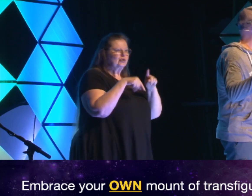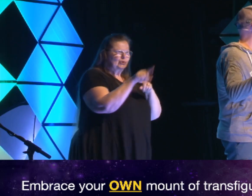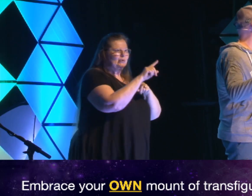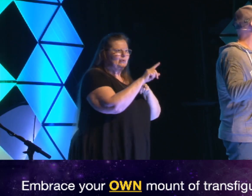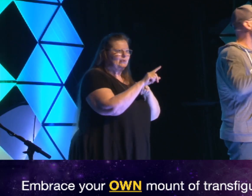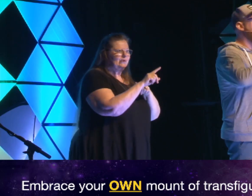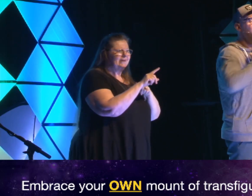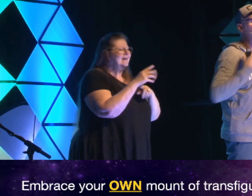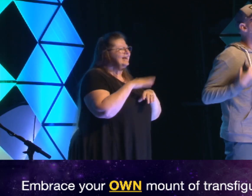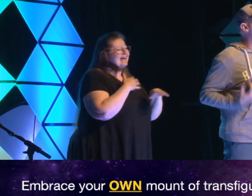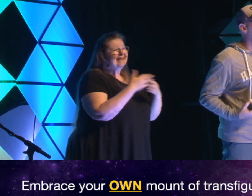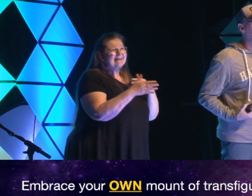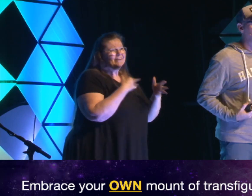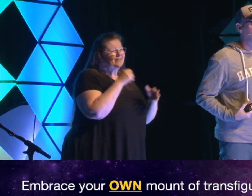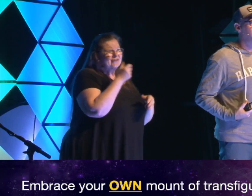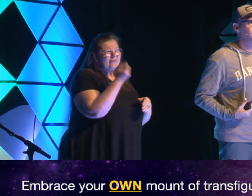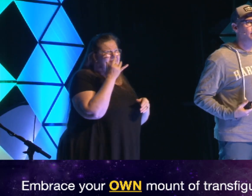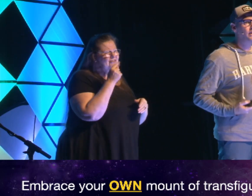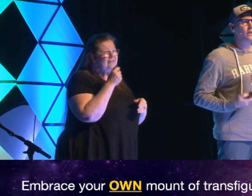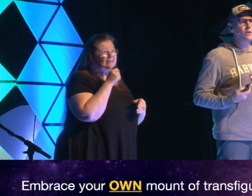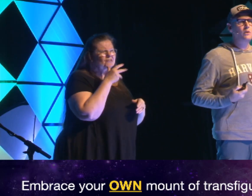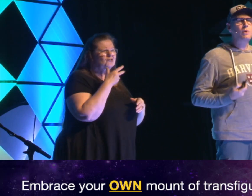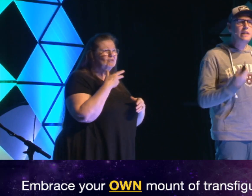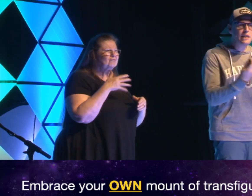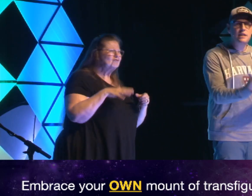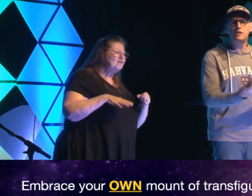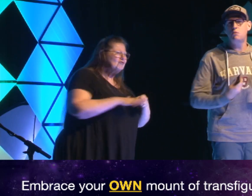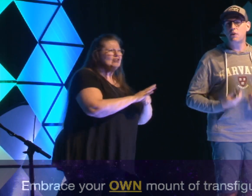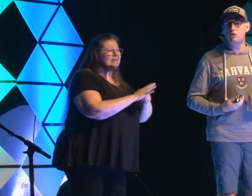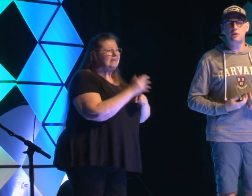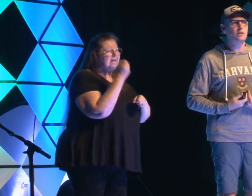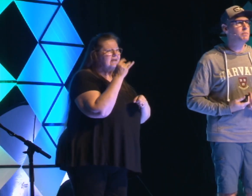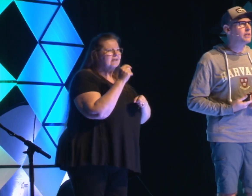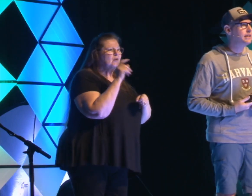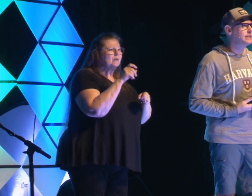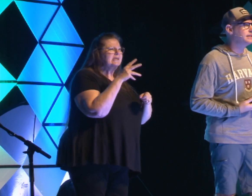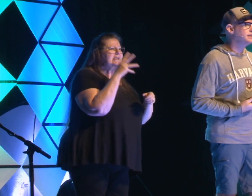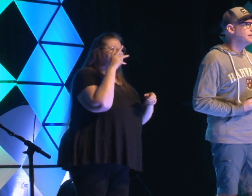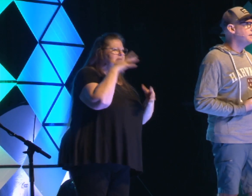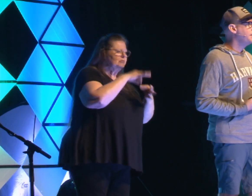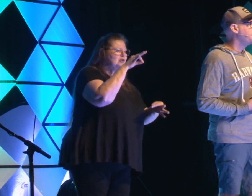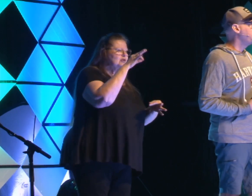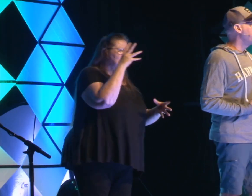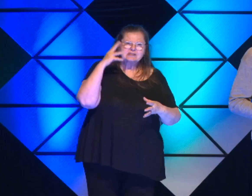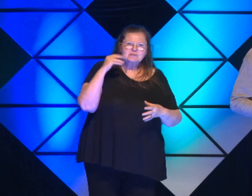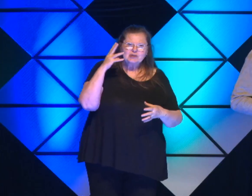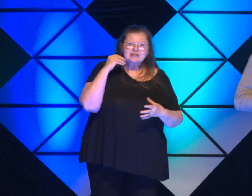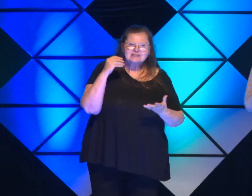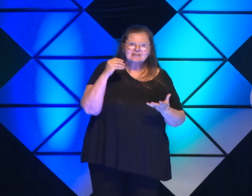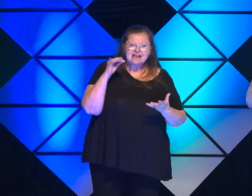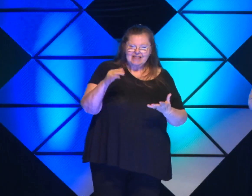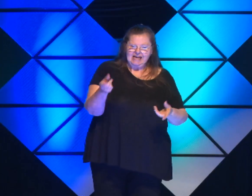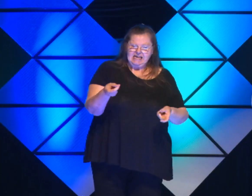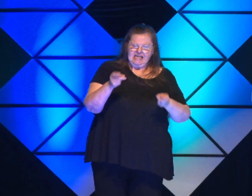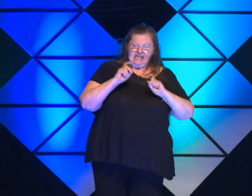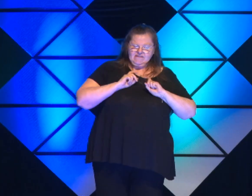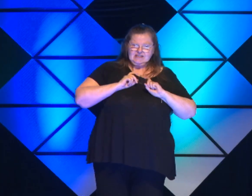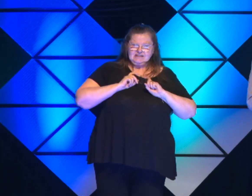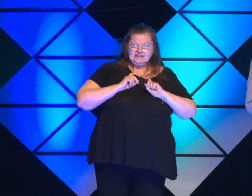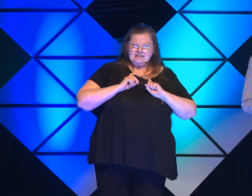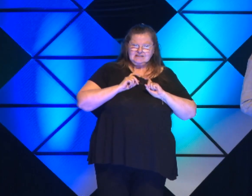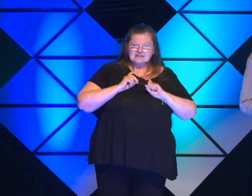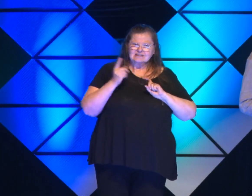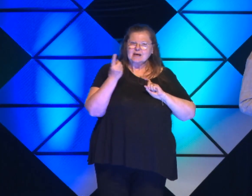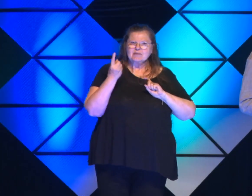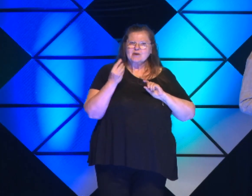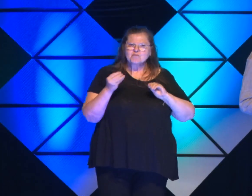don't understand it, even if I don't get it, we need these spiritual experiences that give us a knowing that is beyond